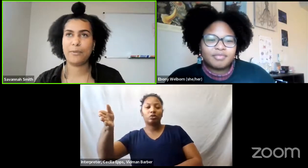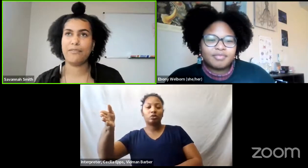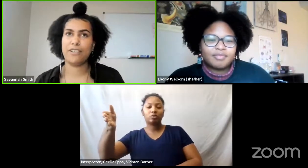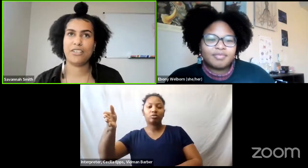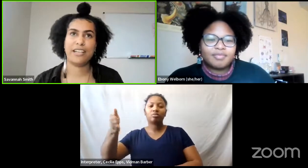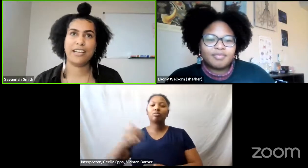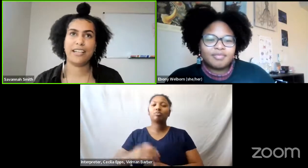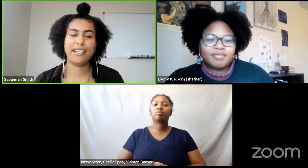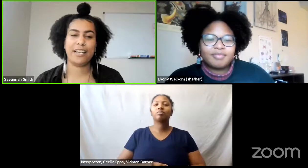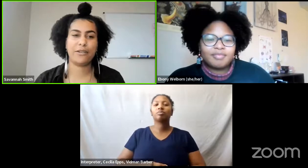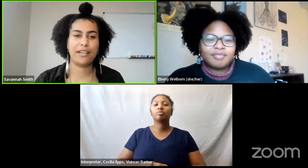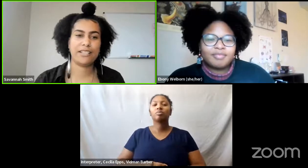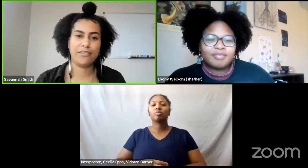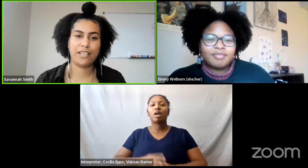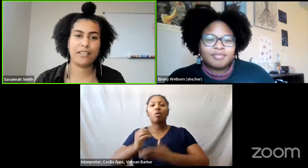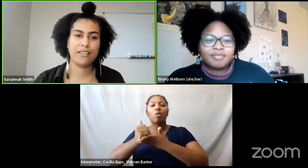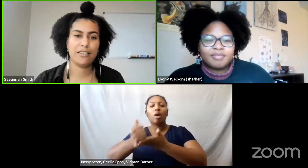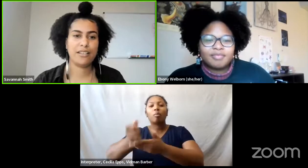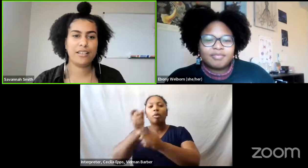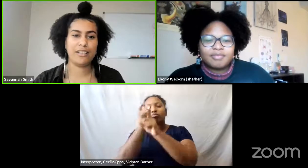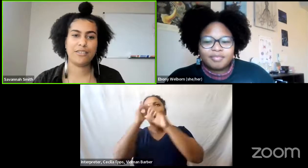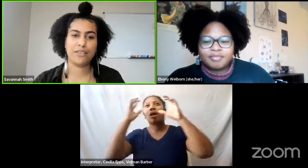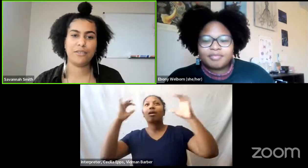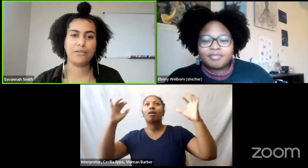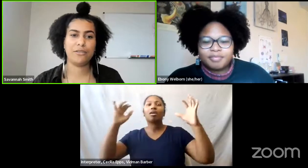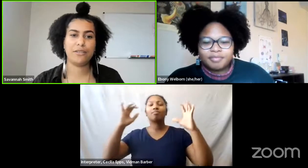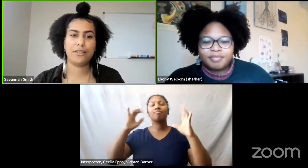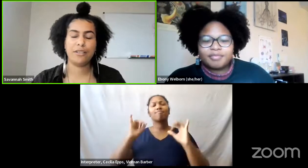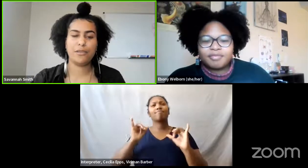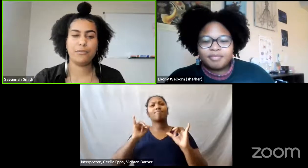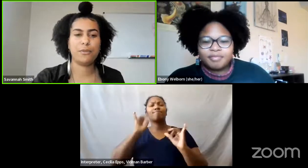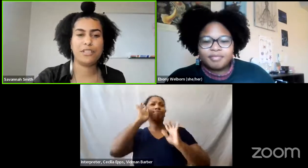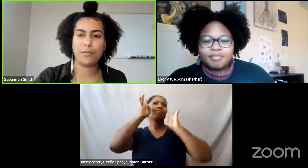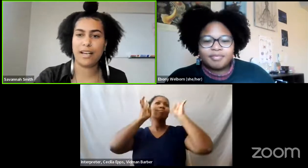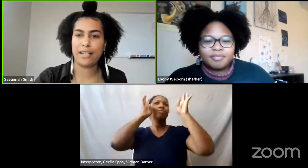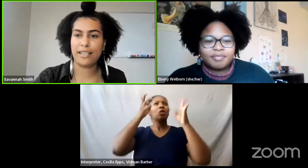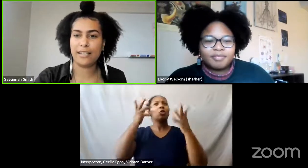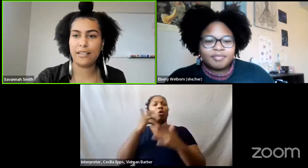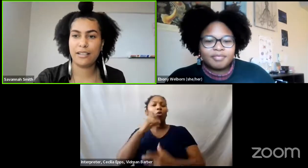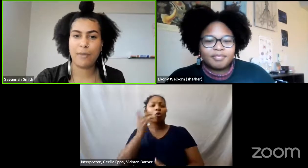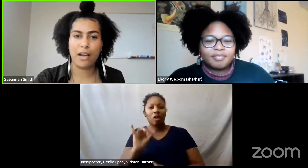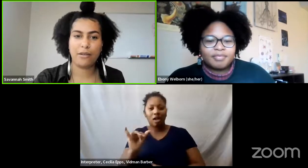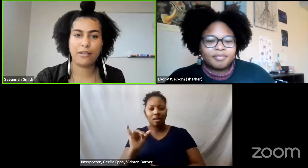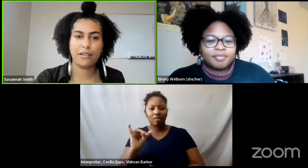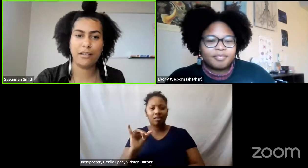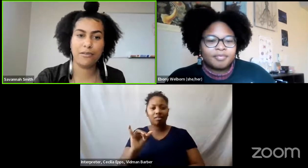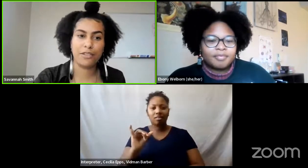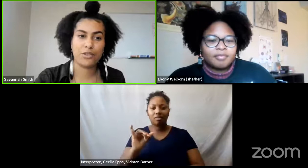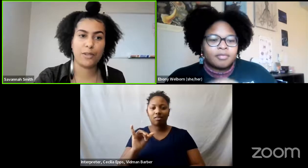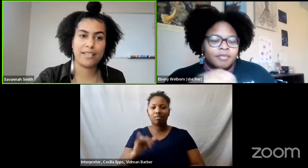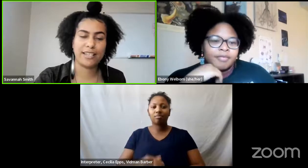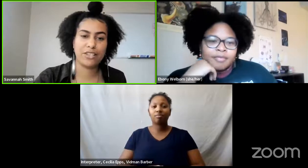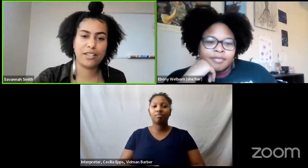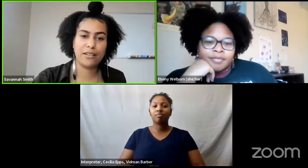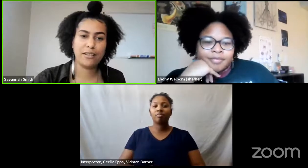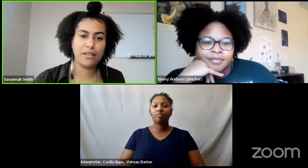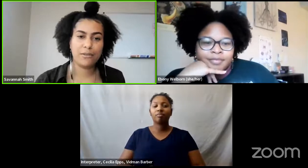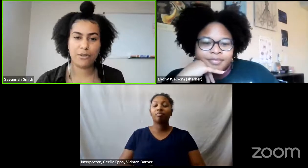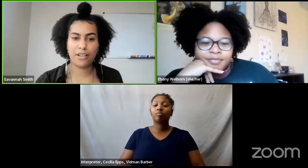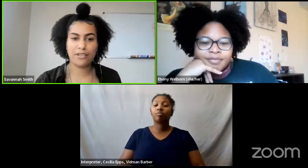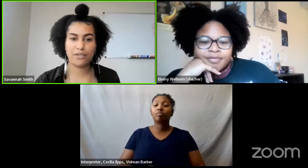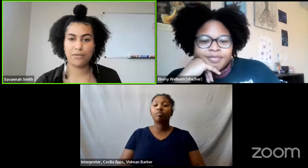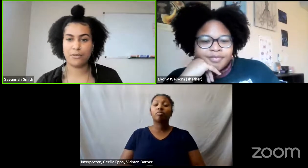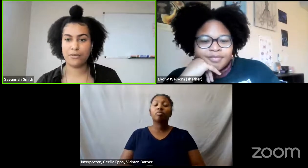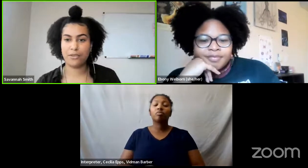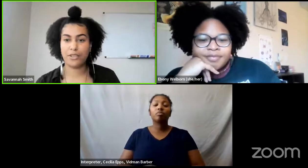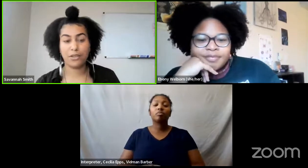kind of group envisioning and creativity. And so we really just want to highlight the power of visualization